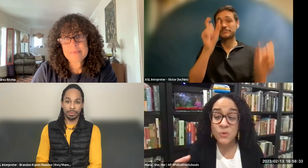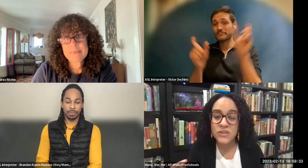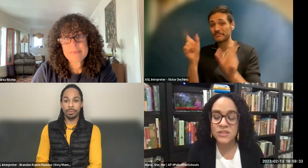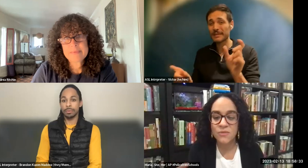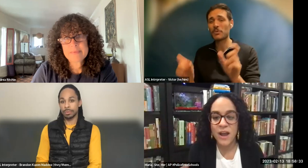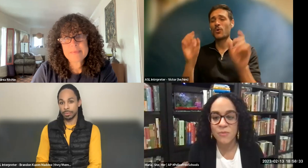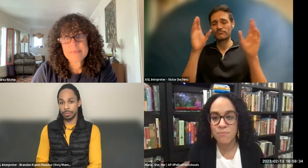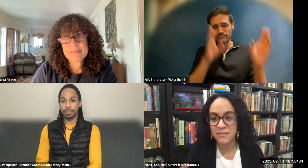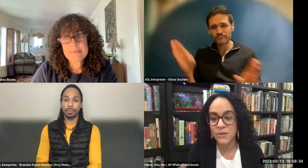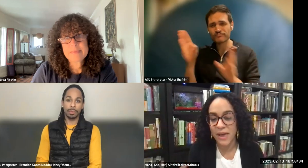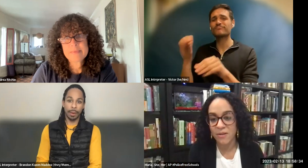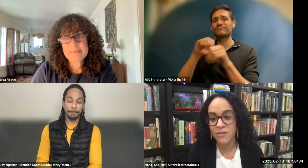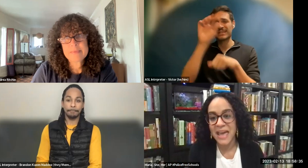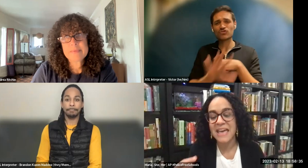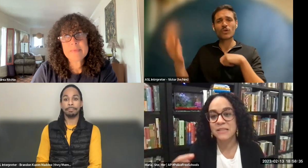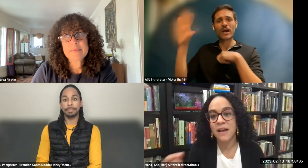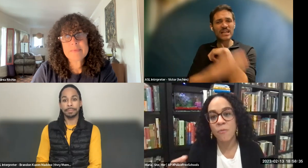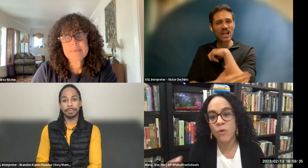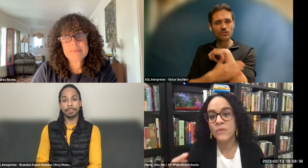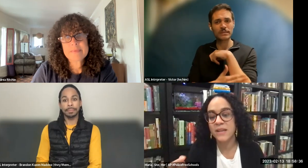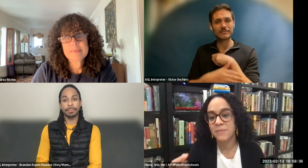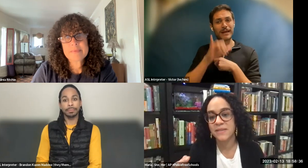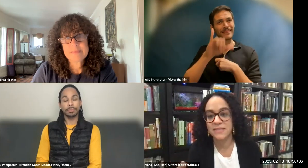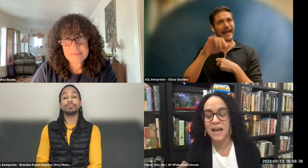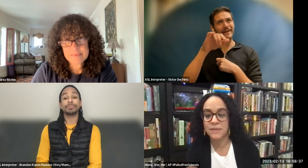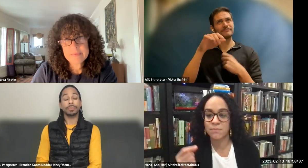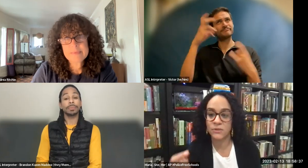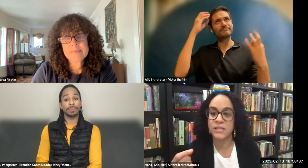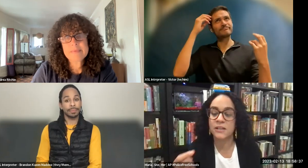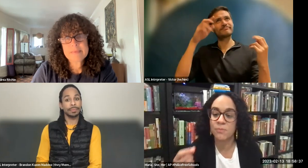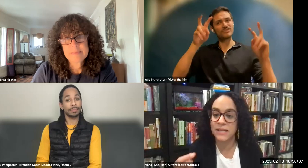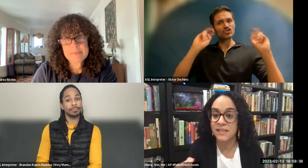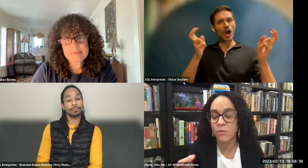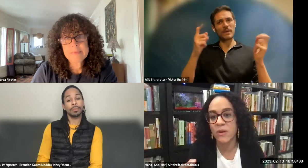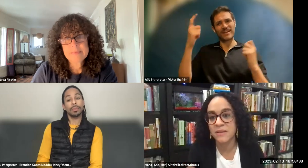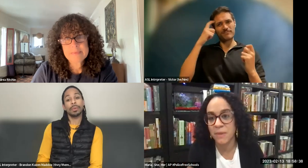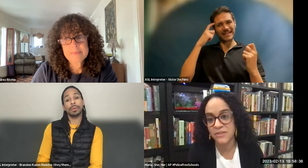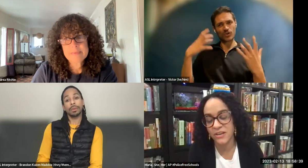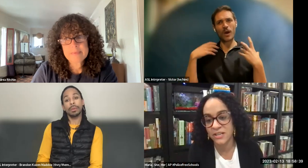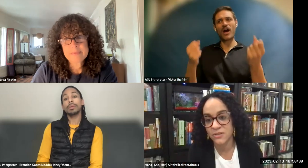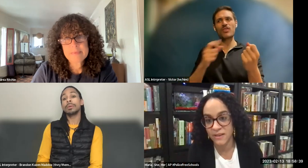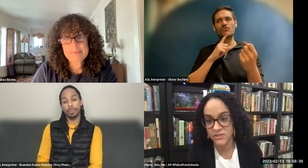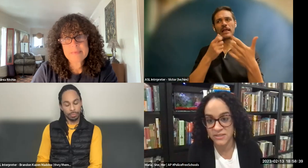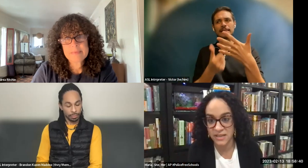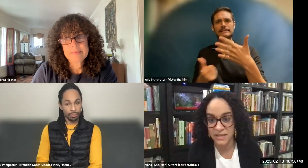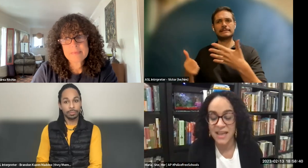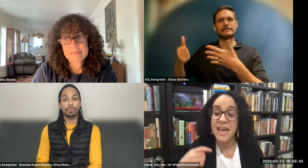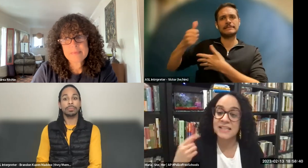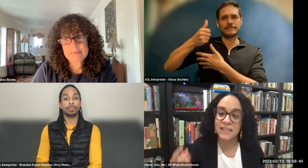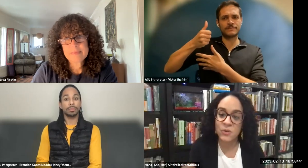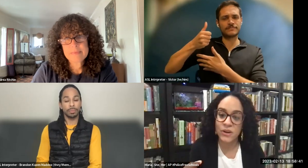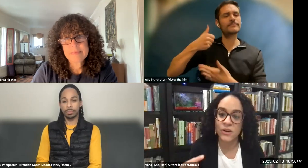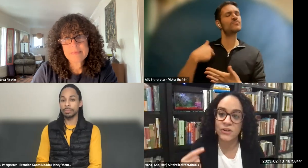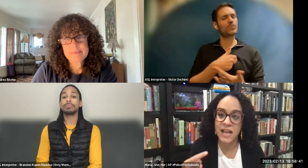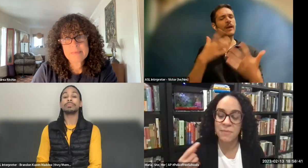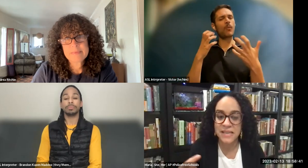And this question around mental health has risen up to the top as a particular place that we want to make certain interventions in, as